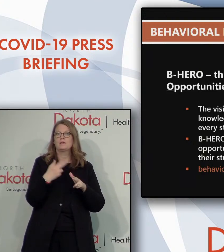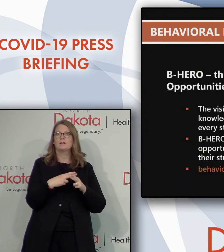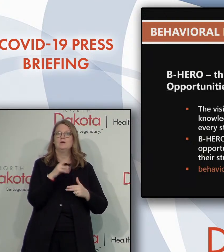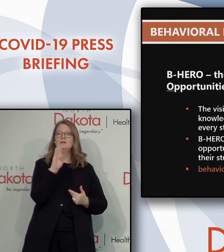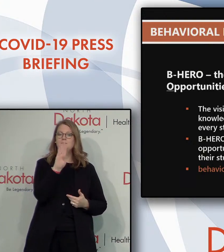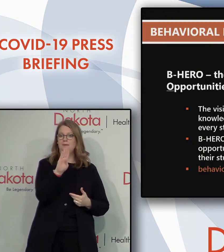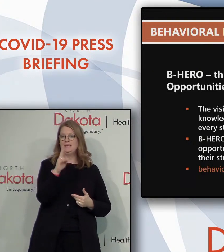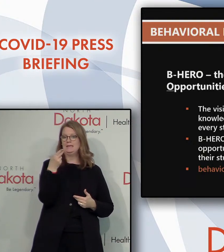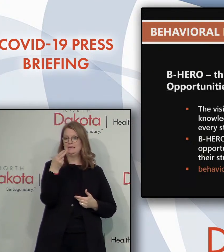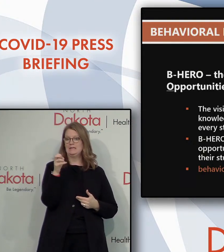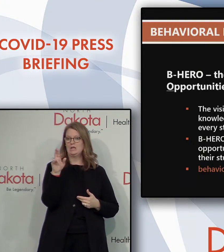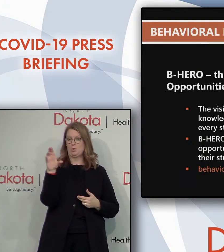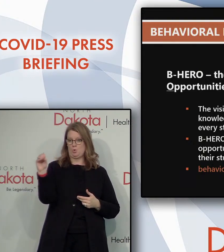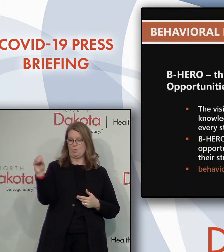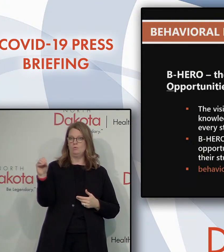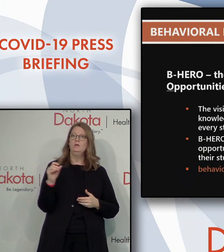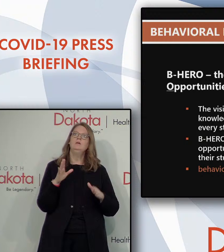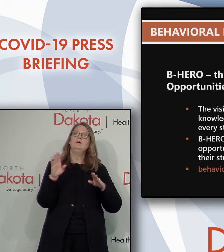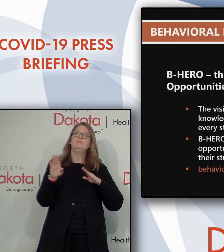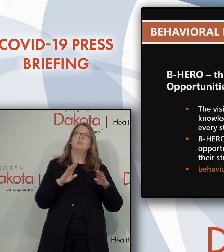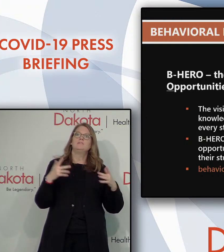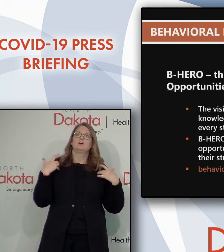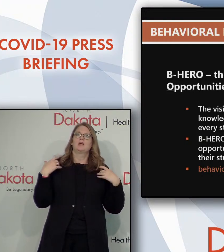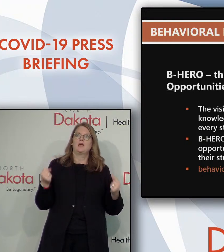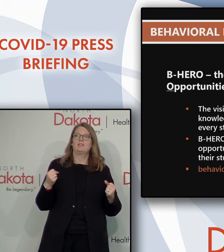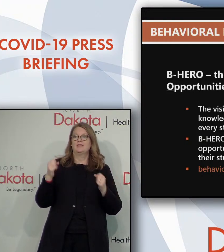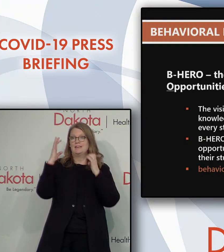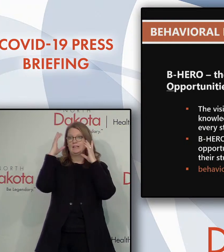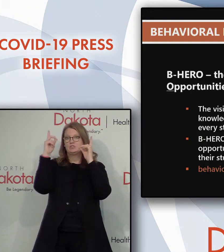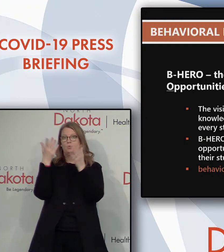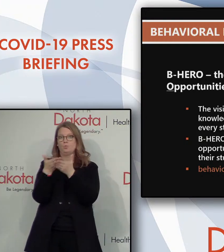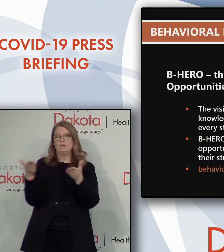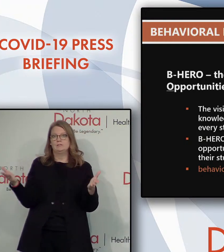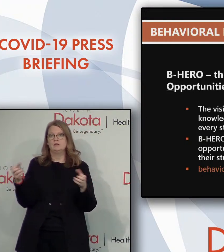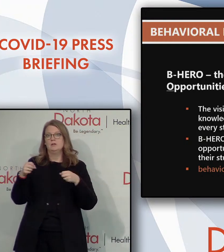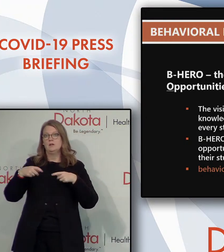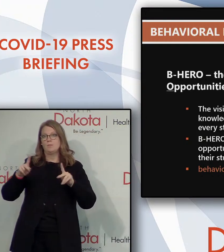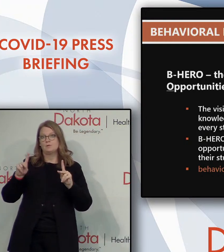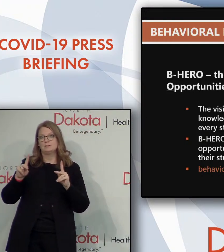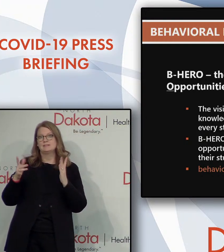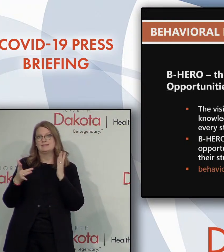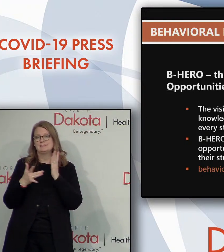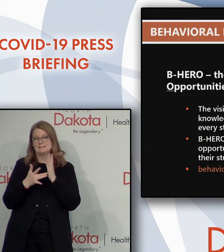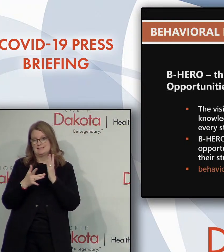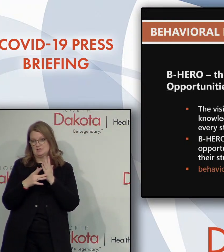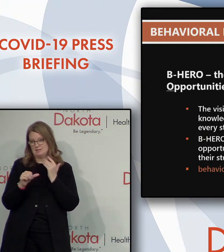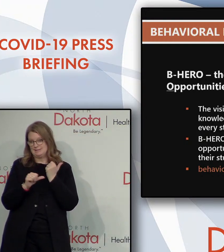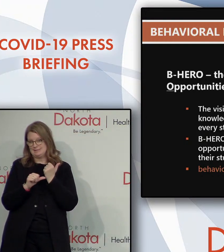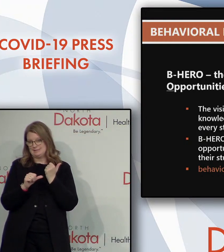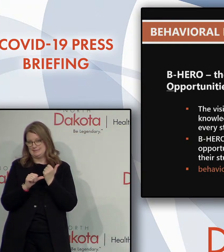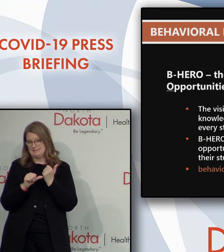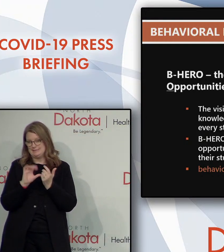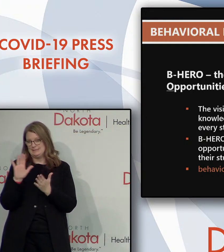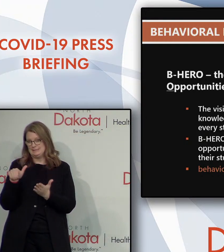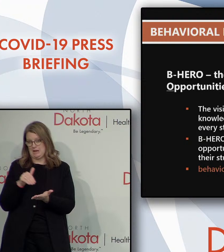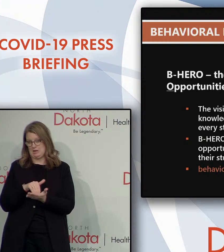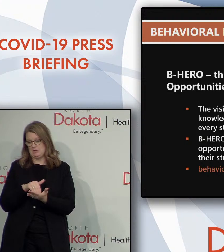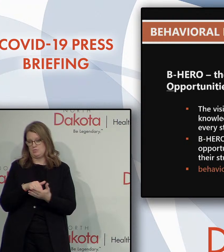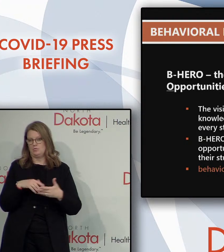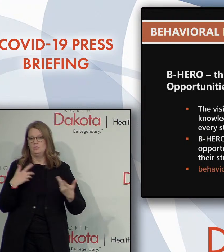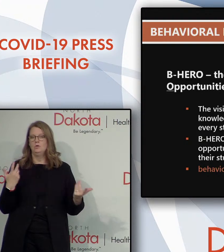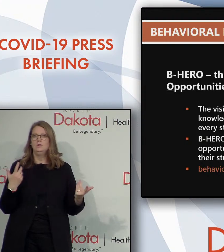called Be Hero, which stands for Behavioral Health and Educational Resources and Opportunities. It's a technical